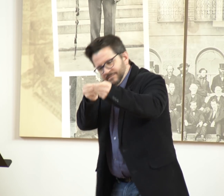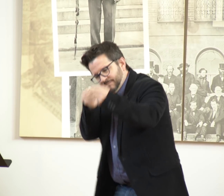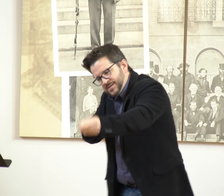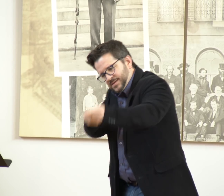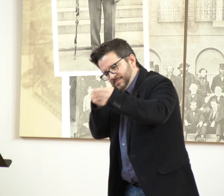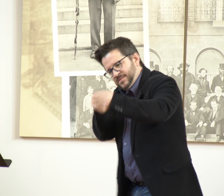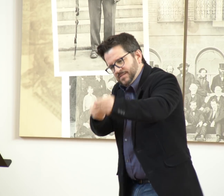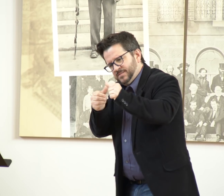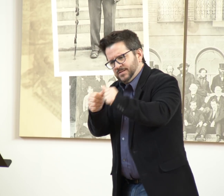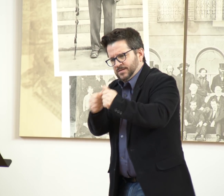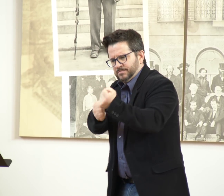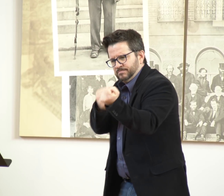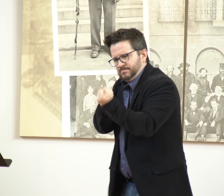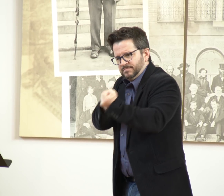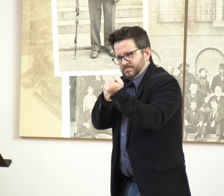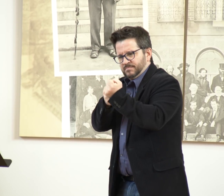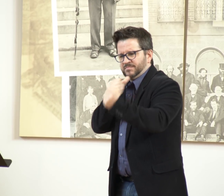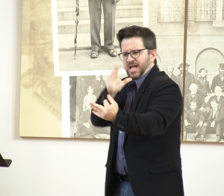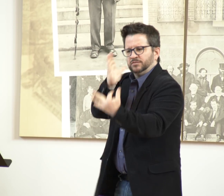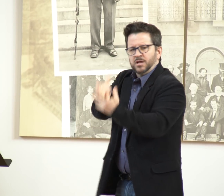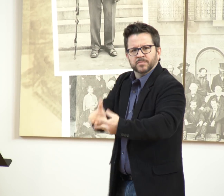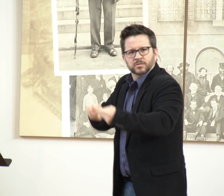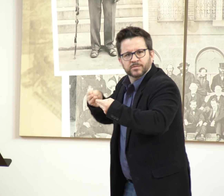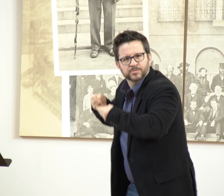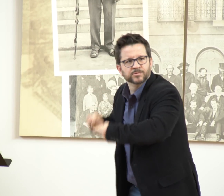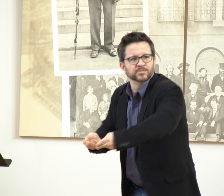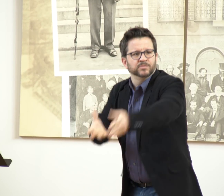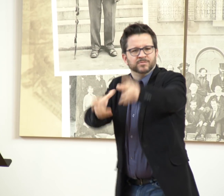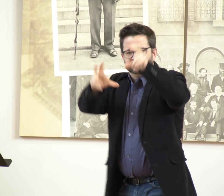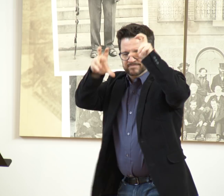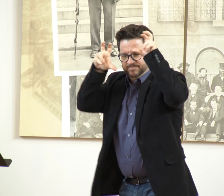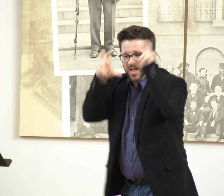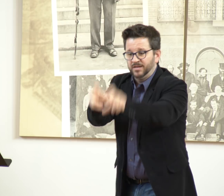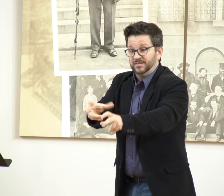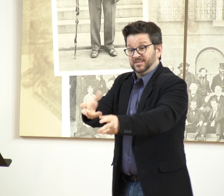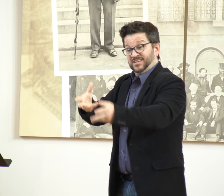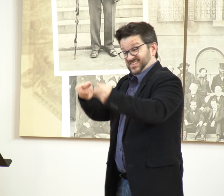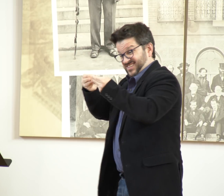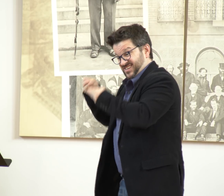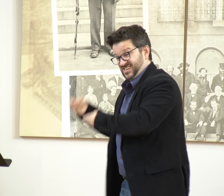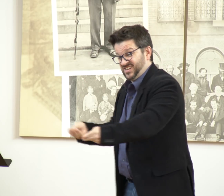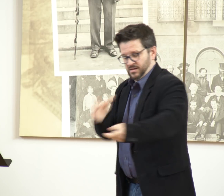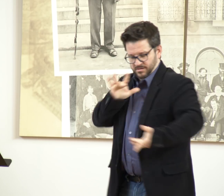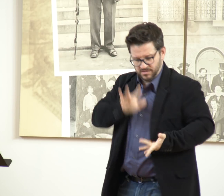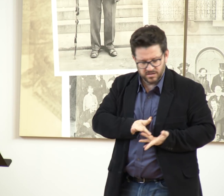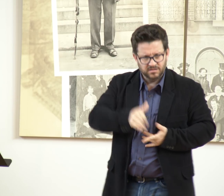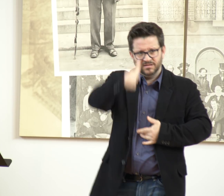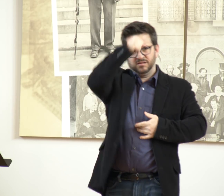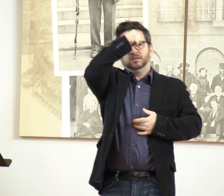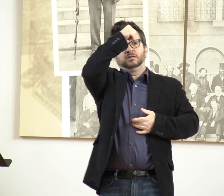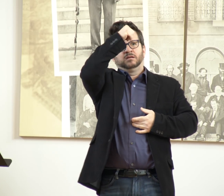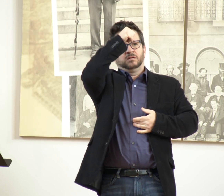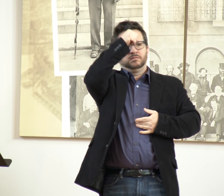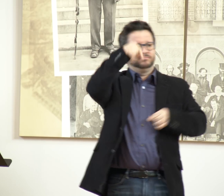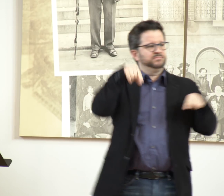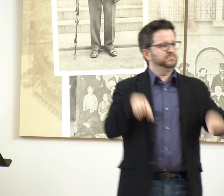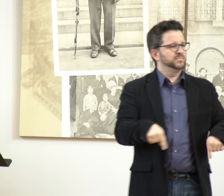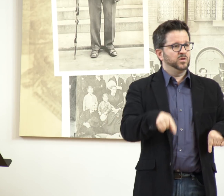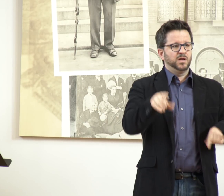continue on throughout time because of his staunch support and will continue unabated.